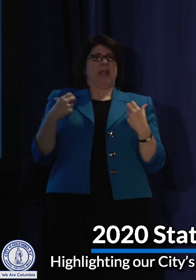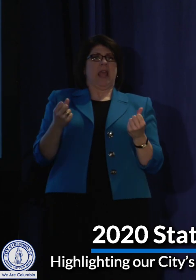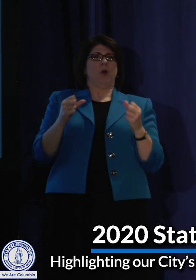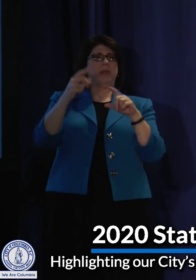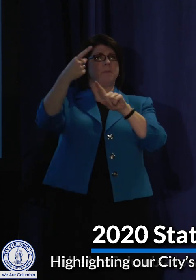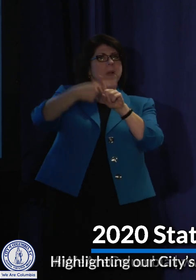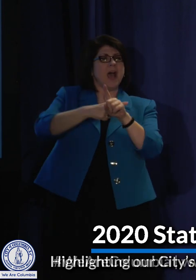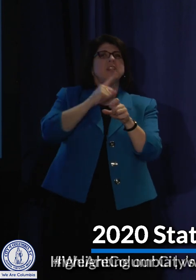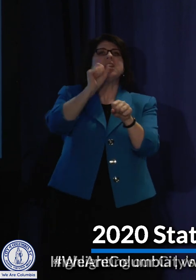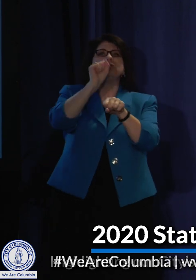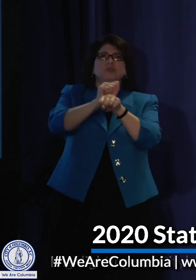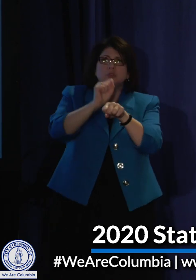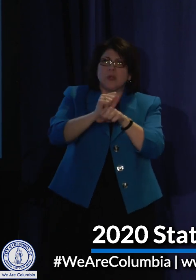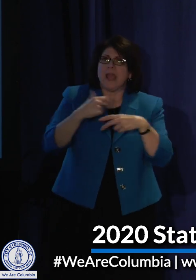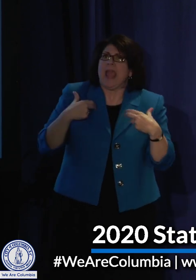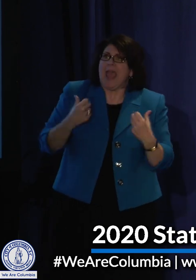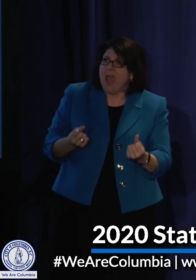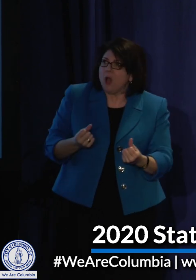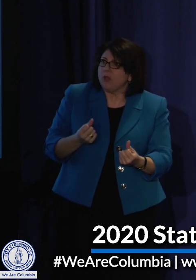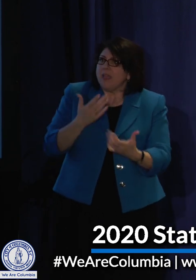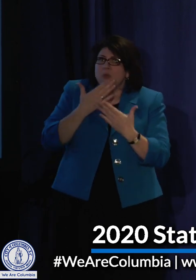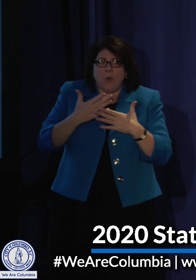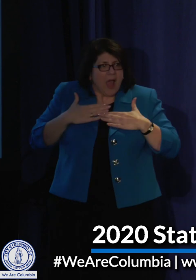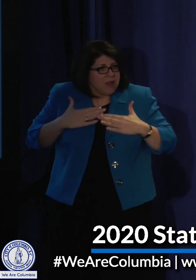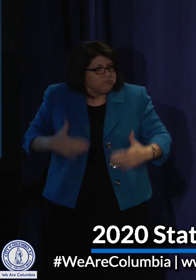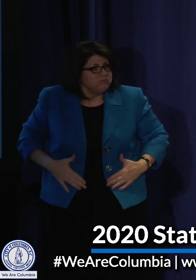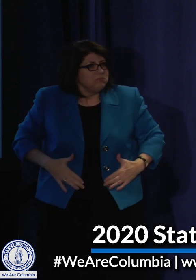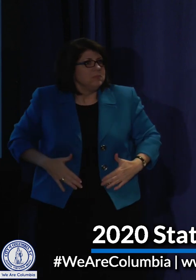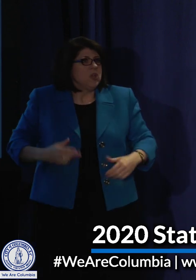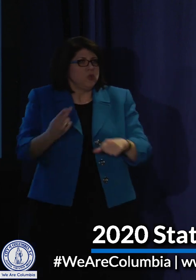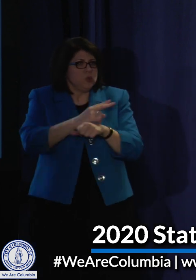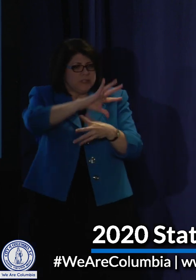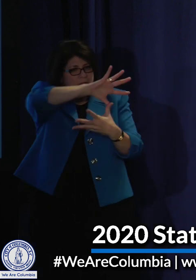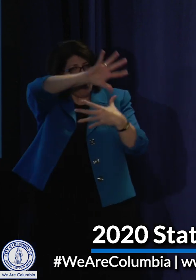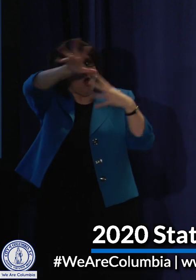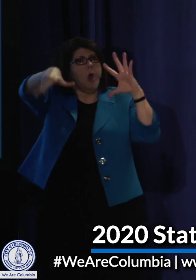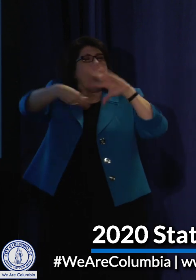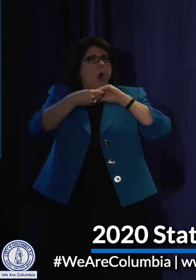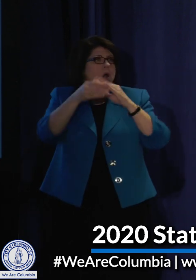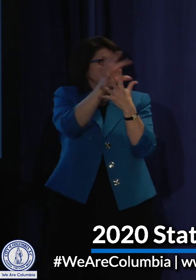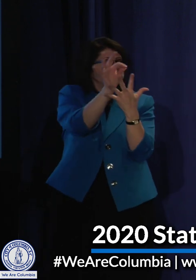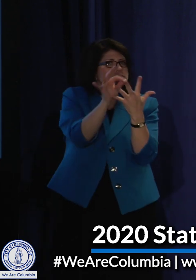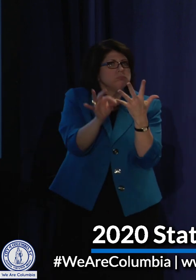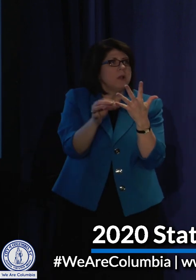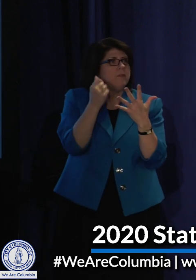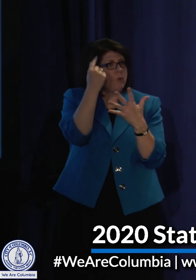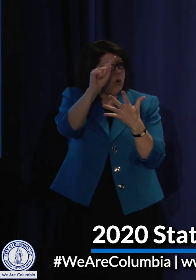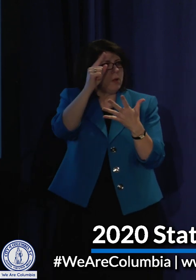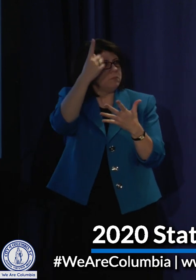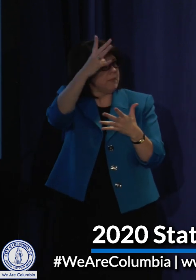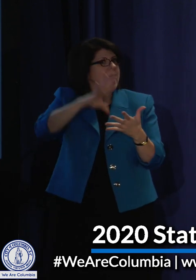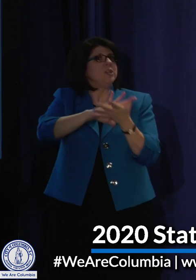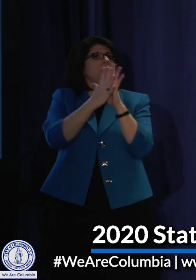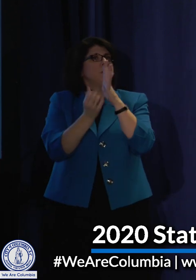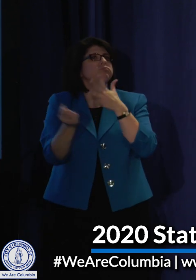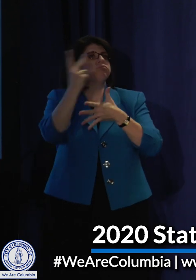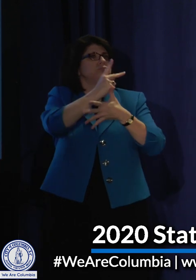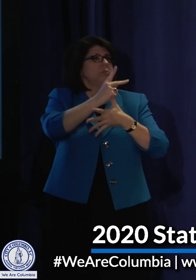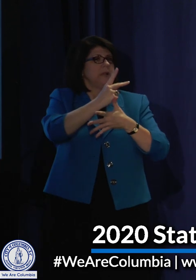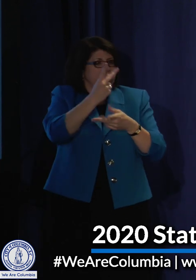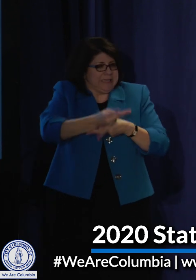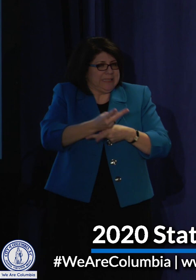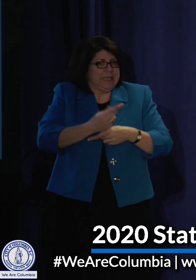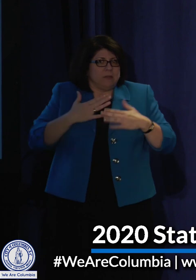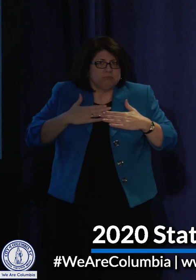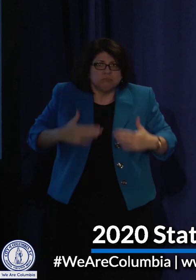Focusing on ensuring that health and wellness and a holistic approach is a priority to the men of our